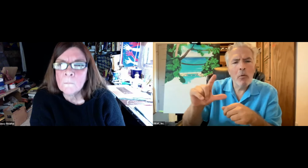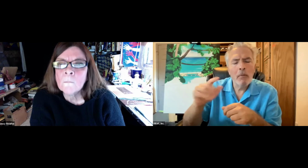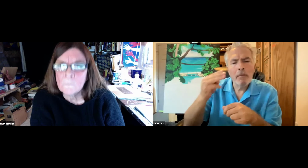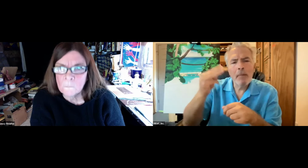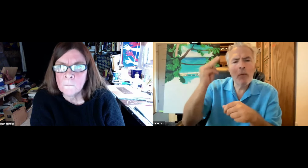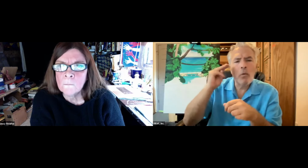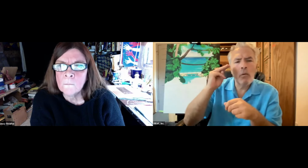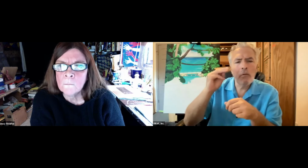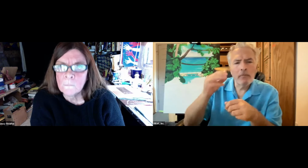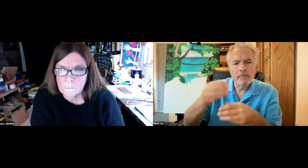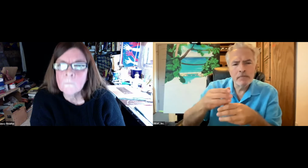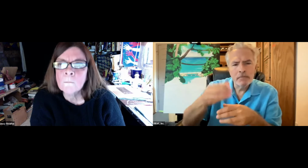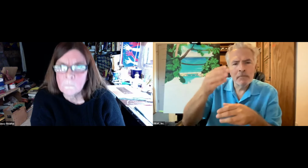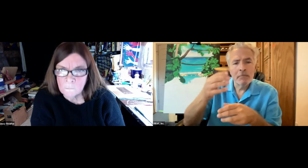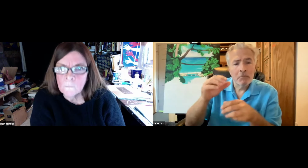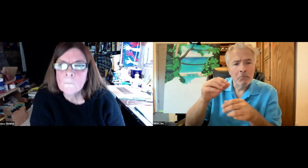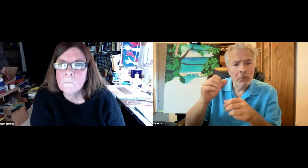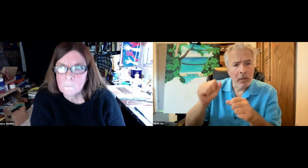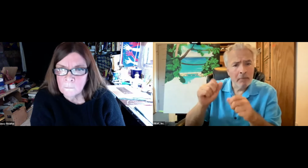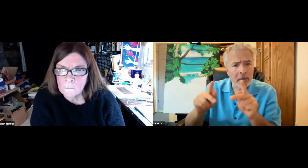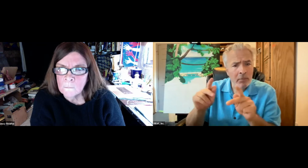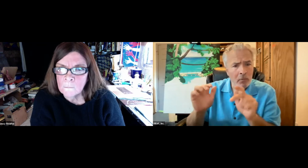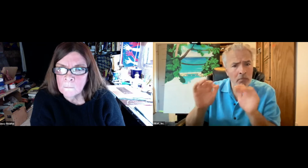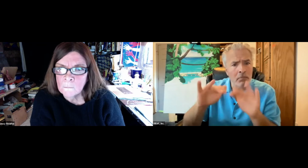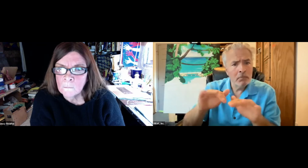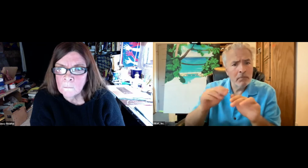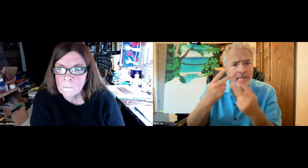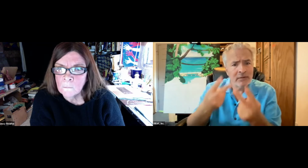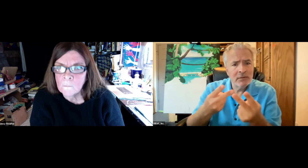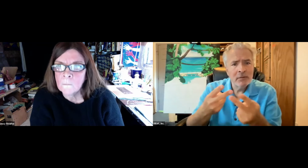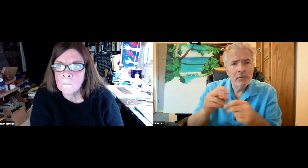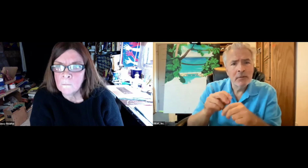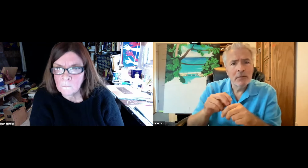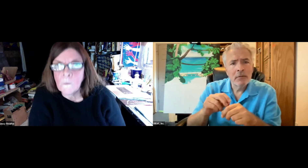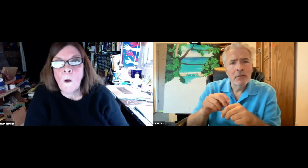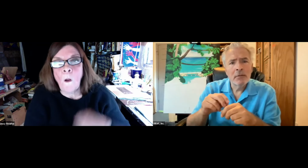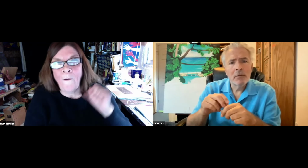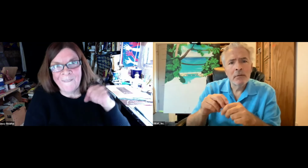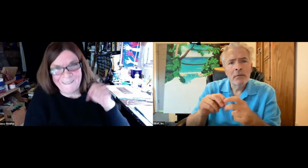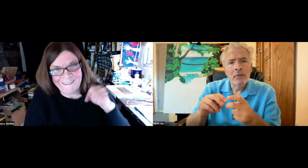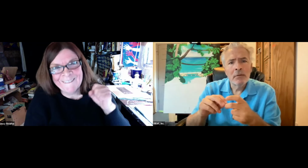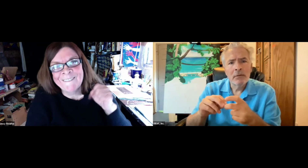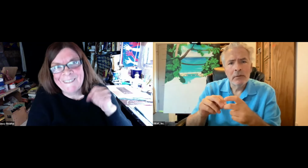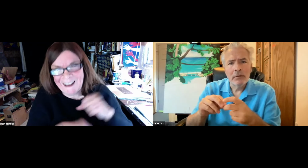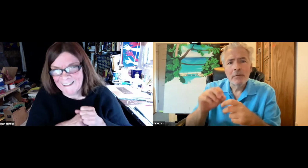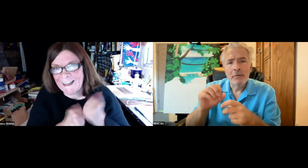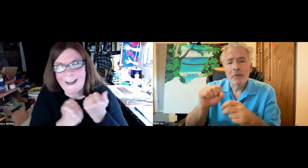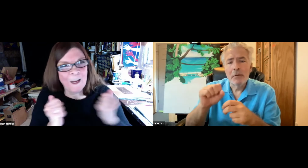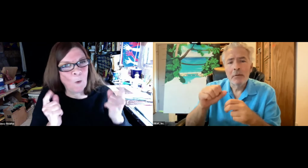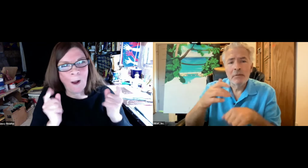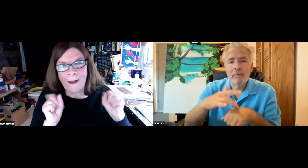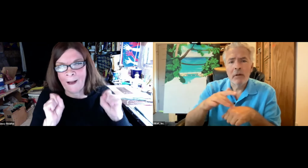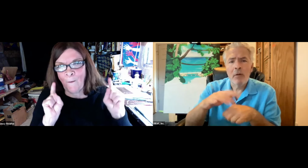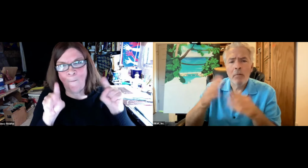the Totem Pole Memorial, is that something that people can go and visit and actually see?